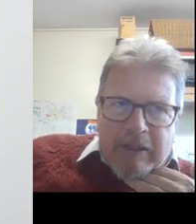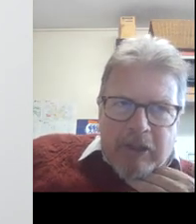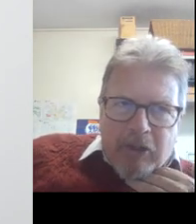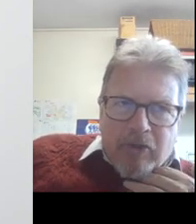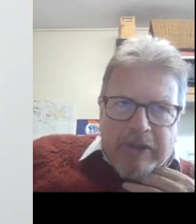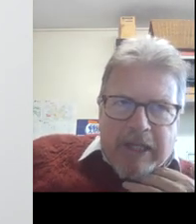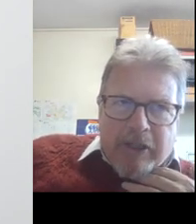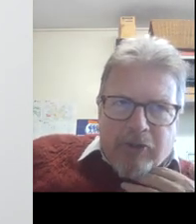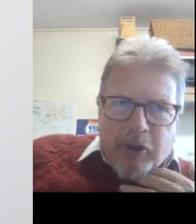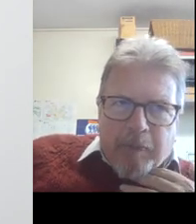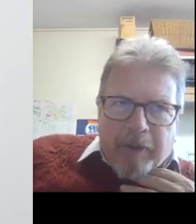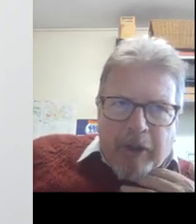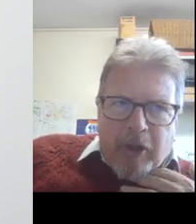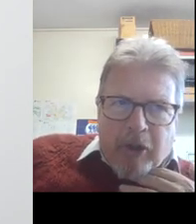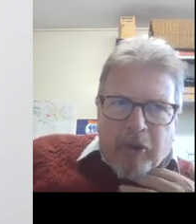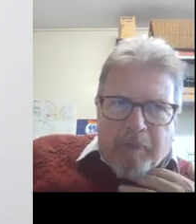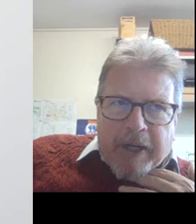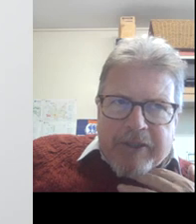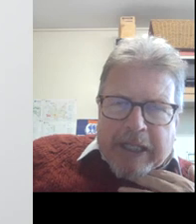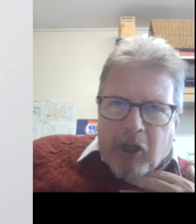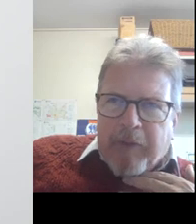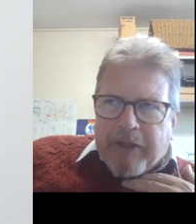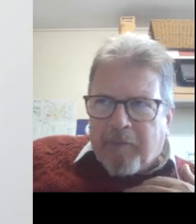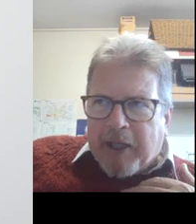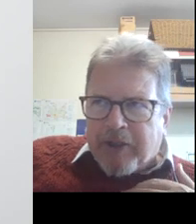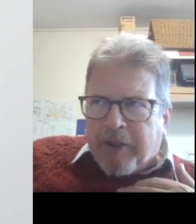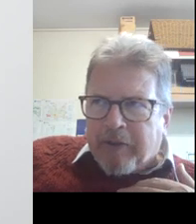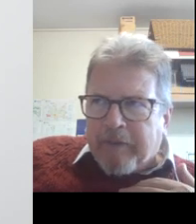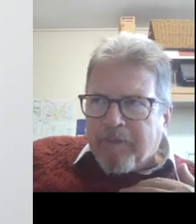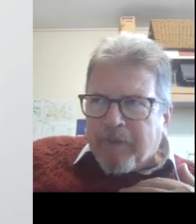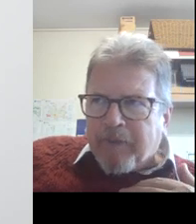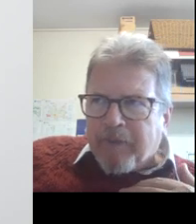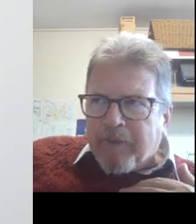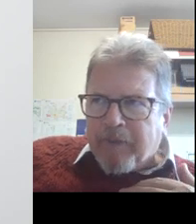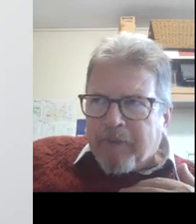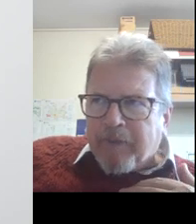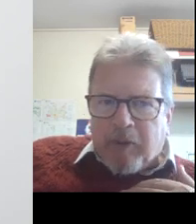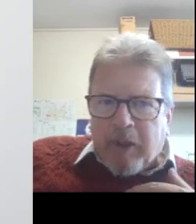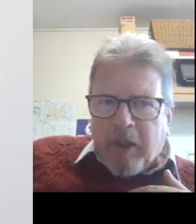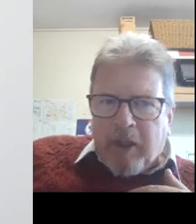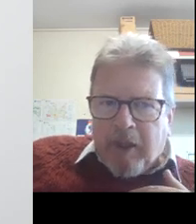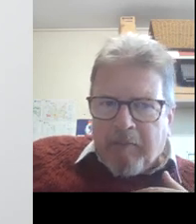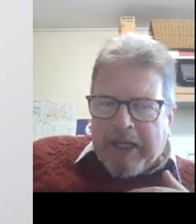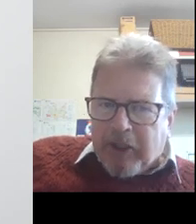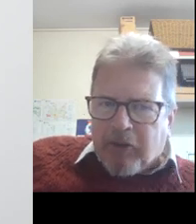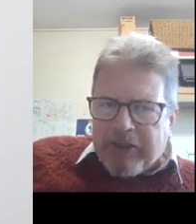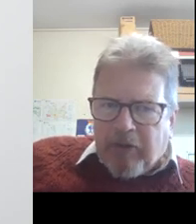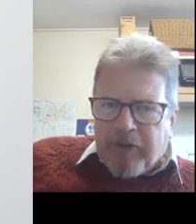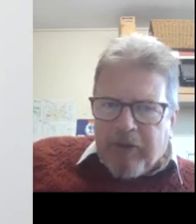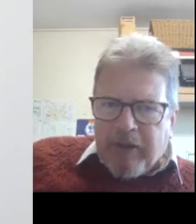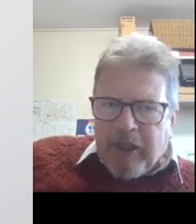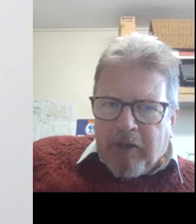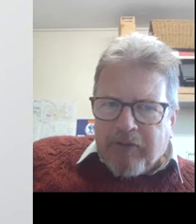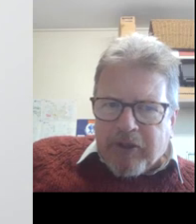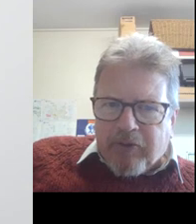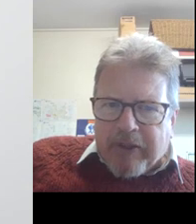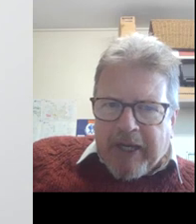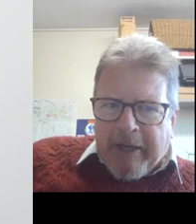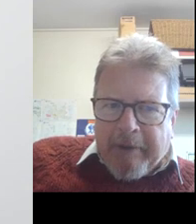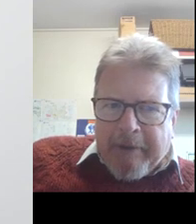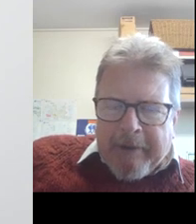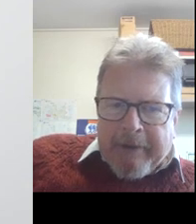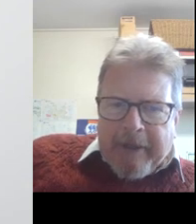a user-led group who basically lobby for a better deal for disabled people, mainly across